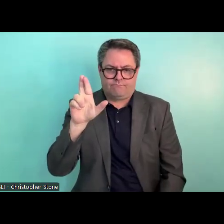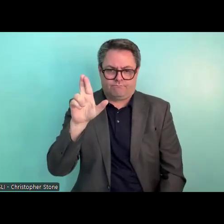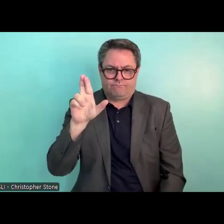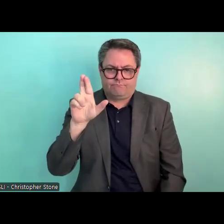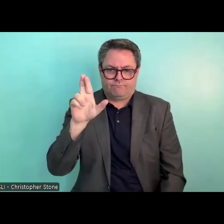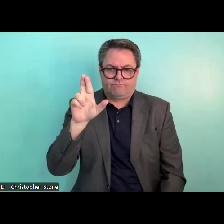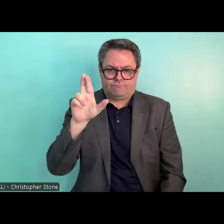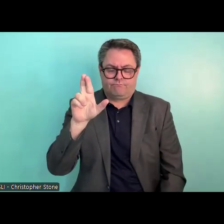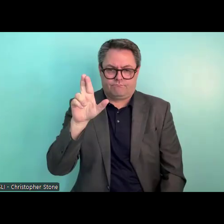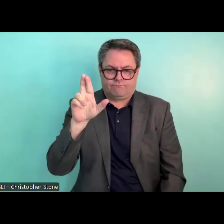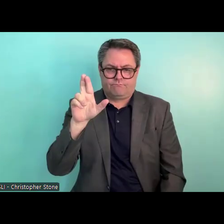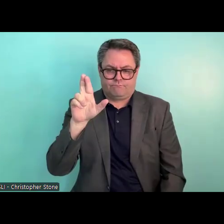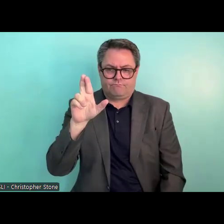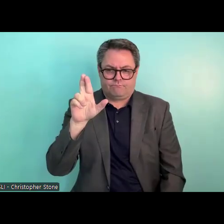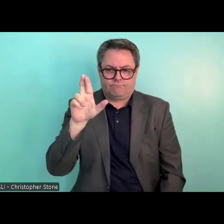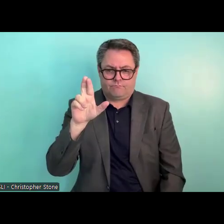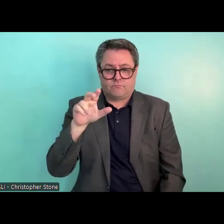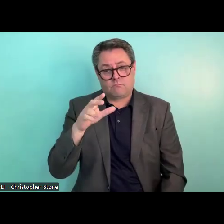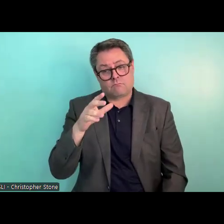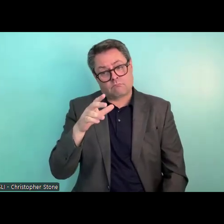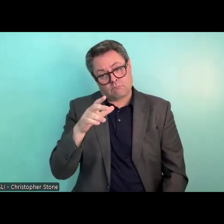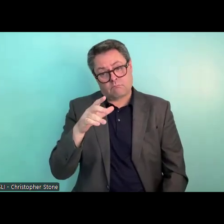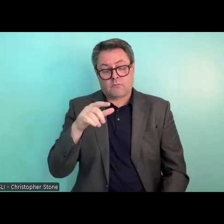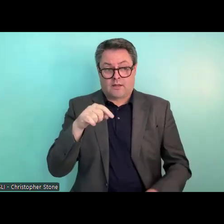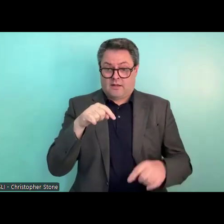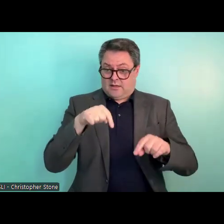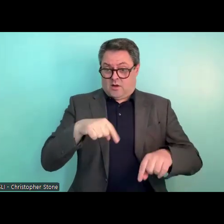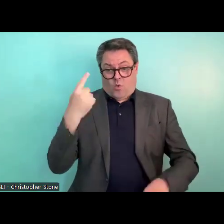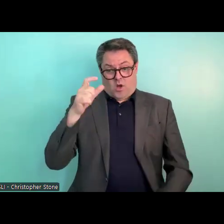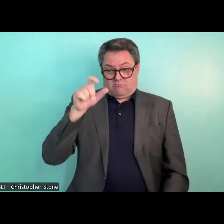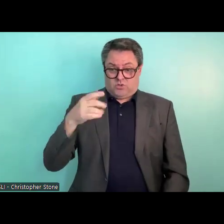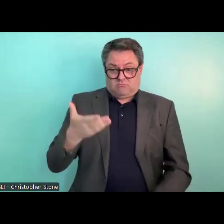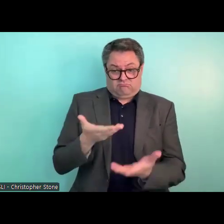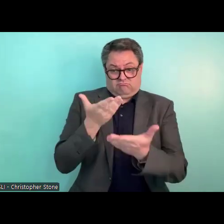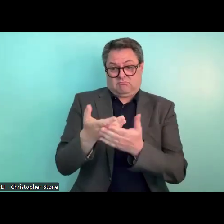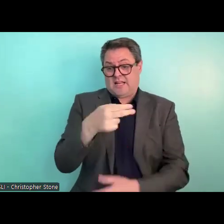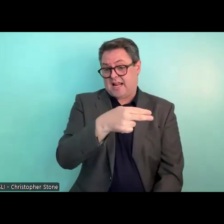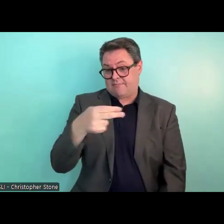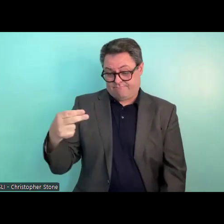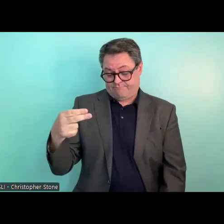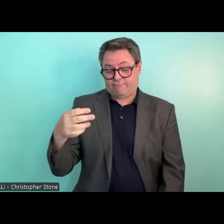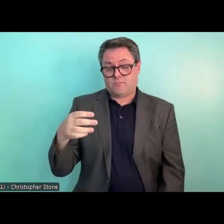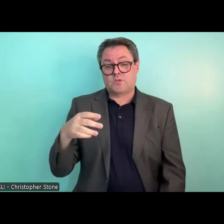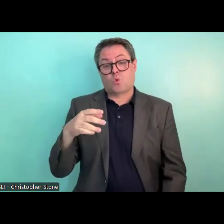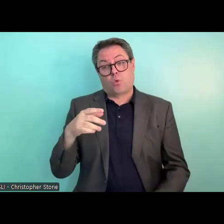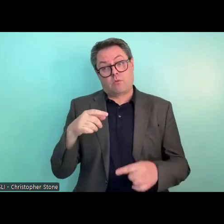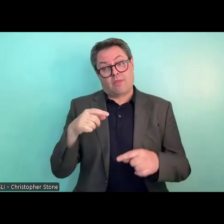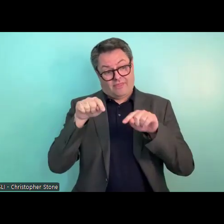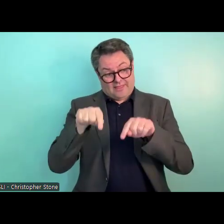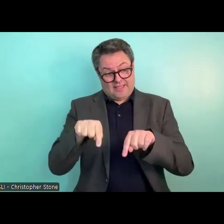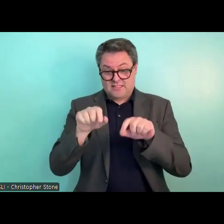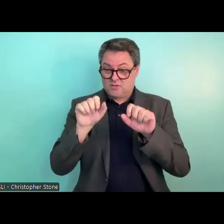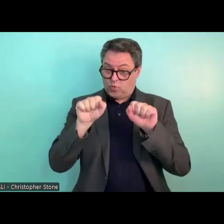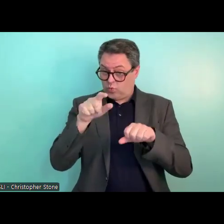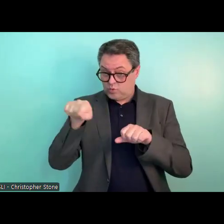auditor for this year's accounts. So we need to find somebody who is an auditor. We have one person that's given